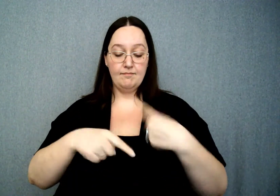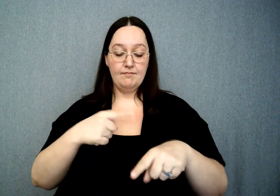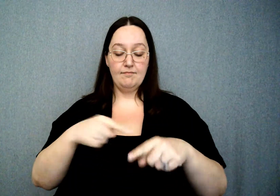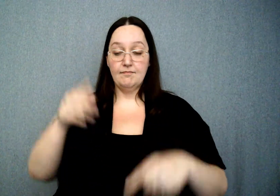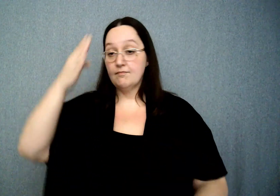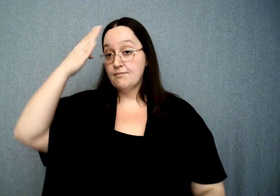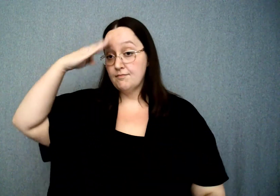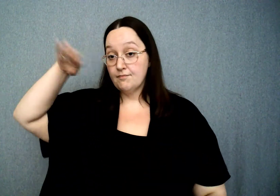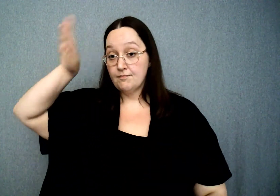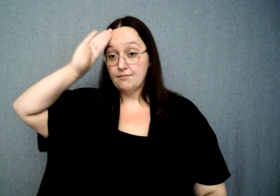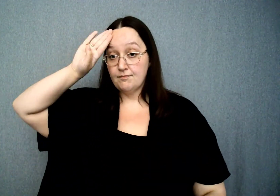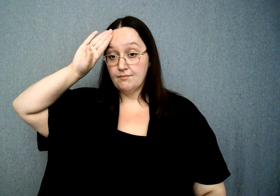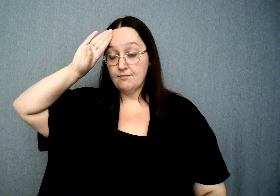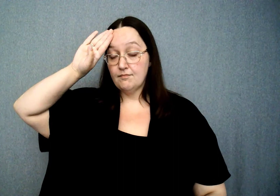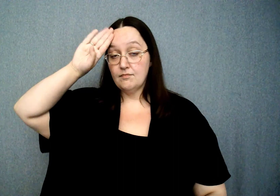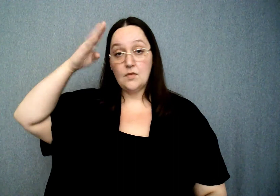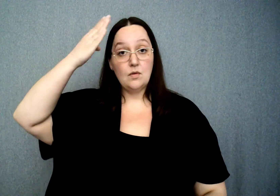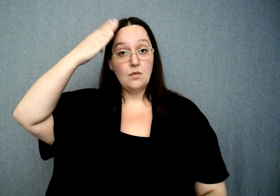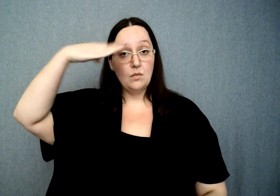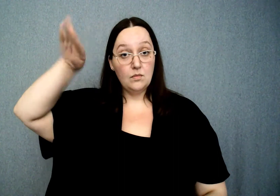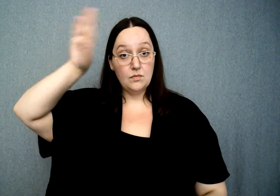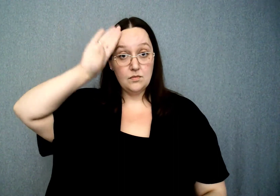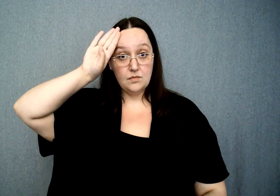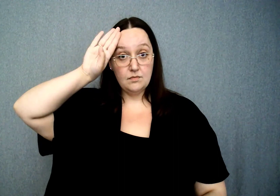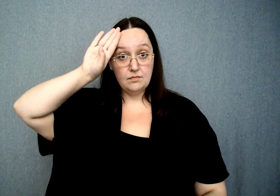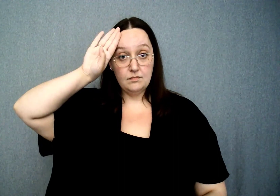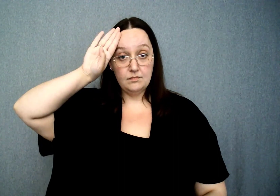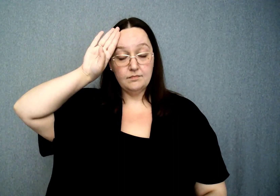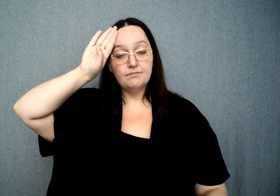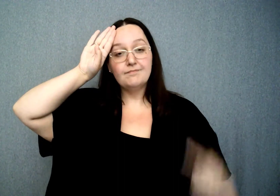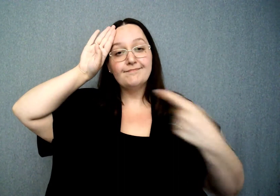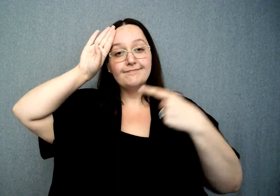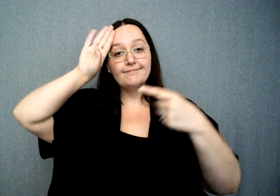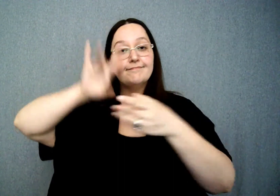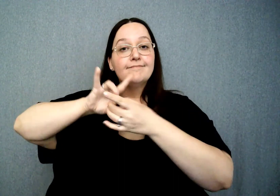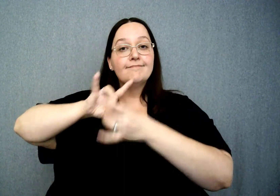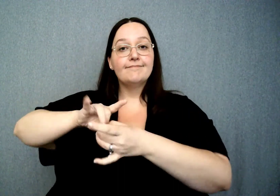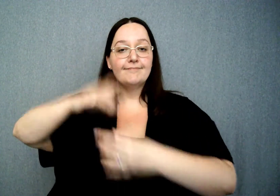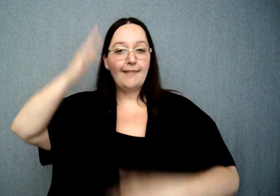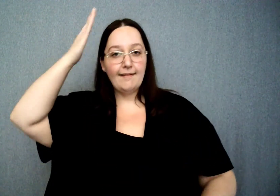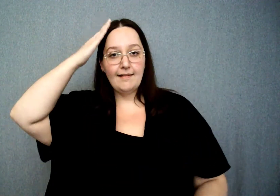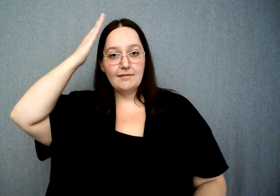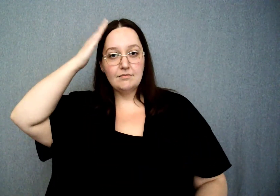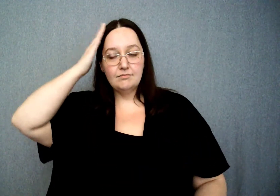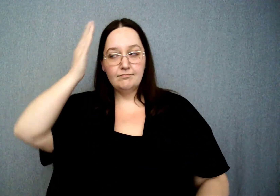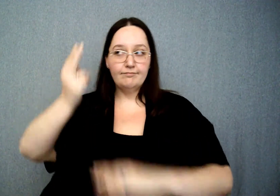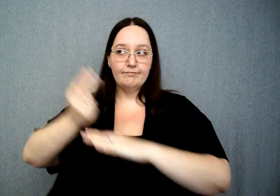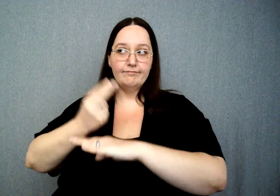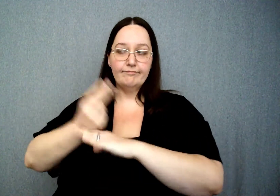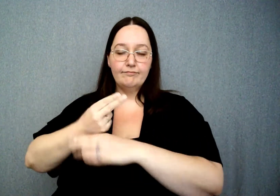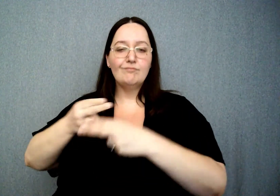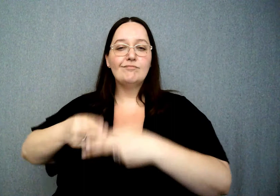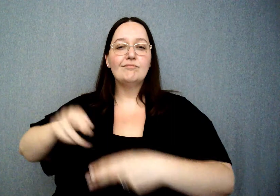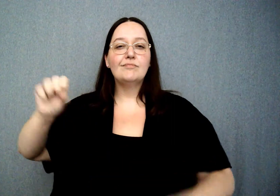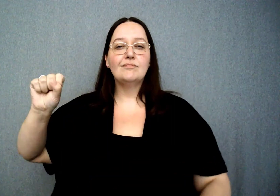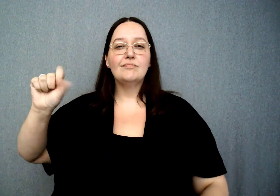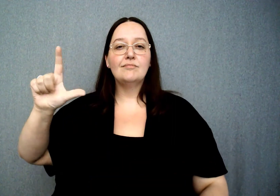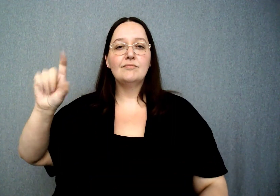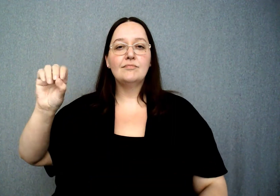Some people will sign Australia this way, which is a B flipping on the side of the head. This is related to the hats used